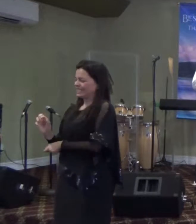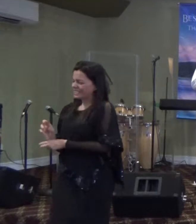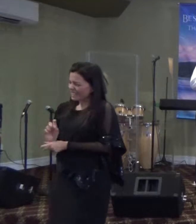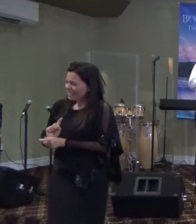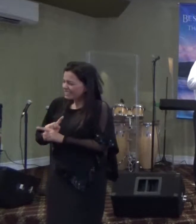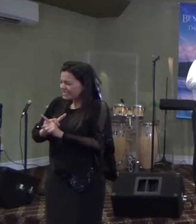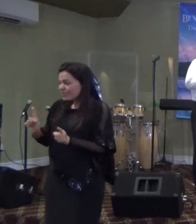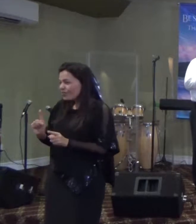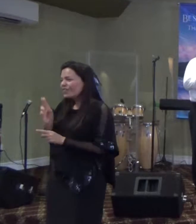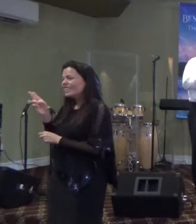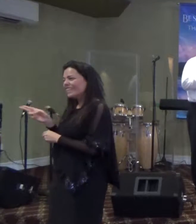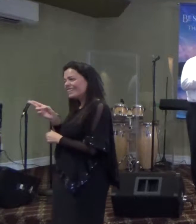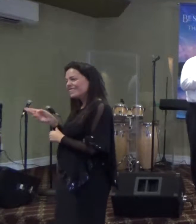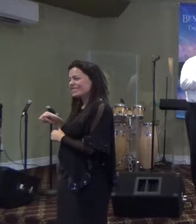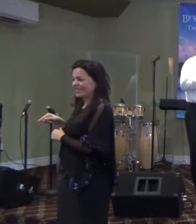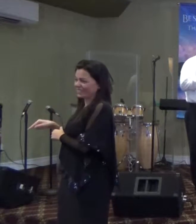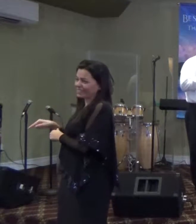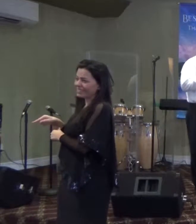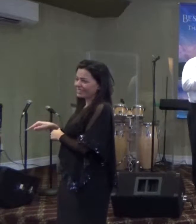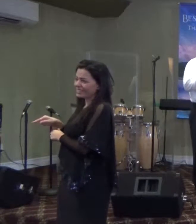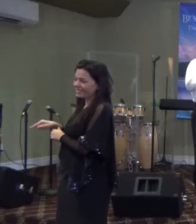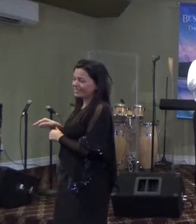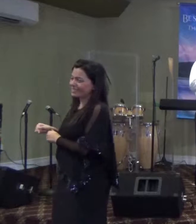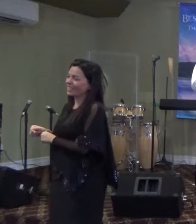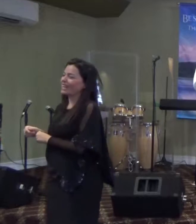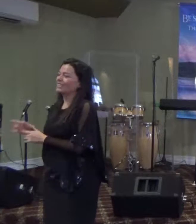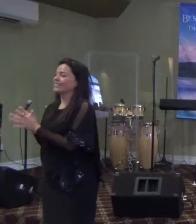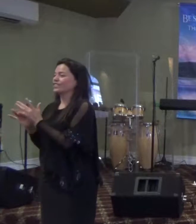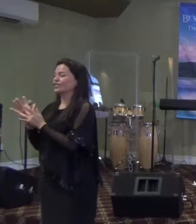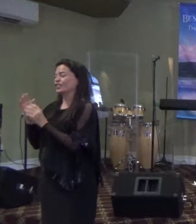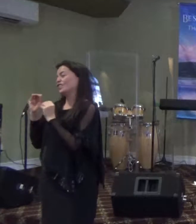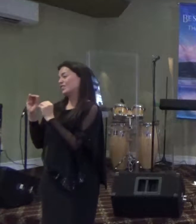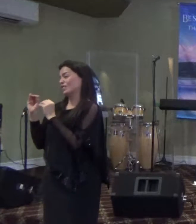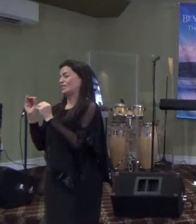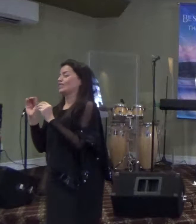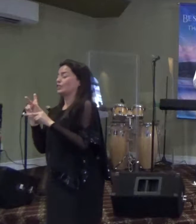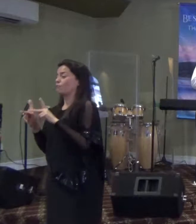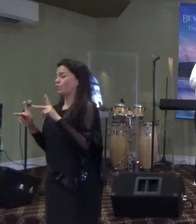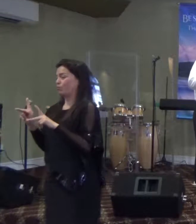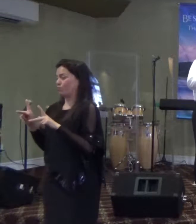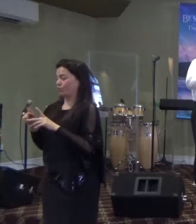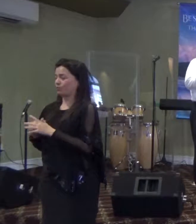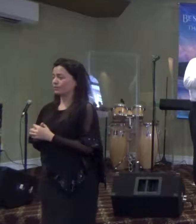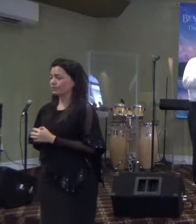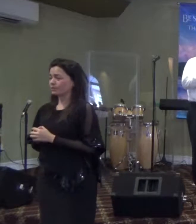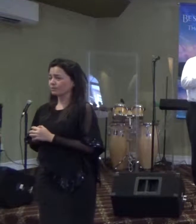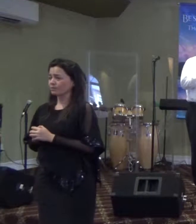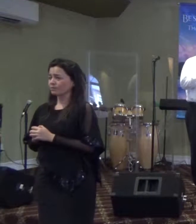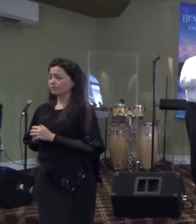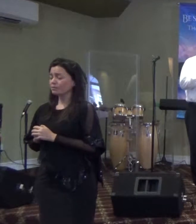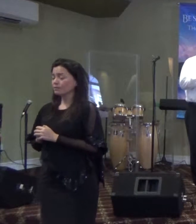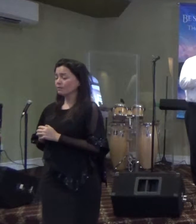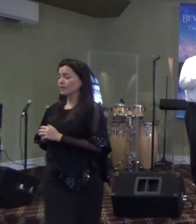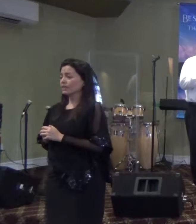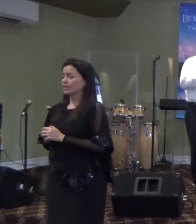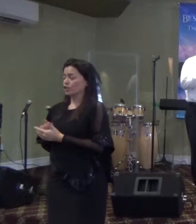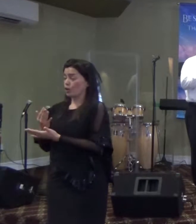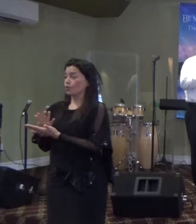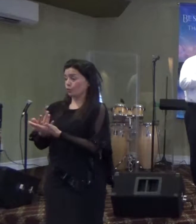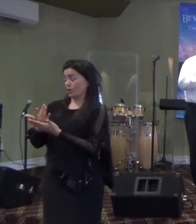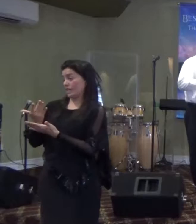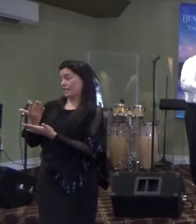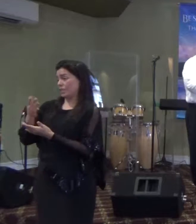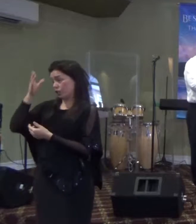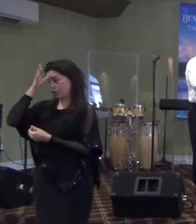another story que Jesús habló en Lucas 16. that Jesus spoke of in Luke 16. Este rico vivió